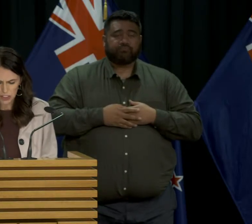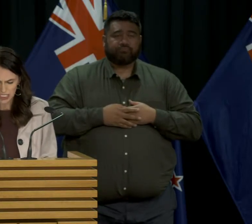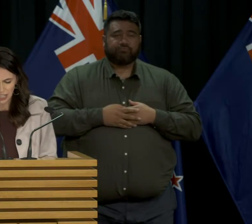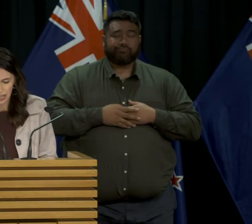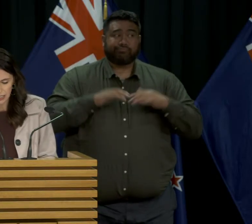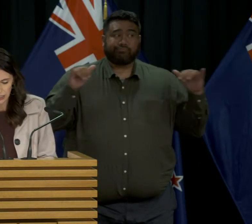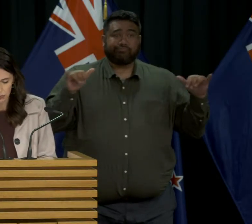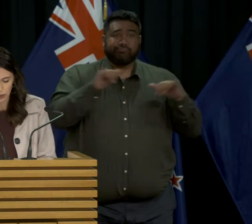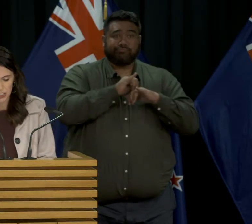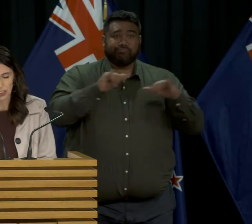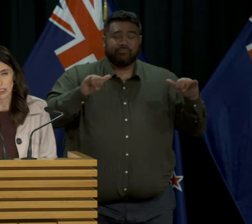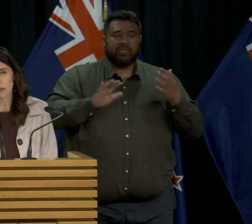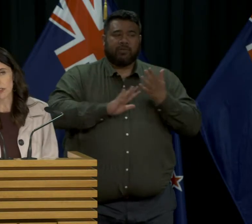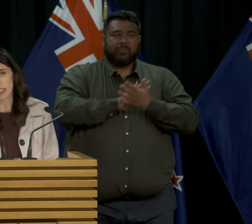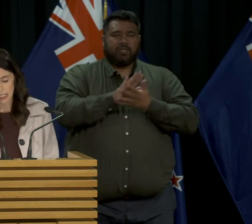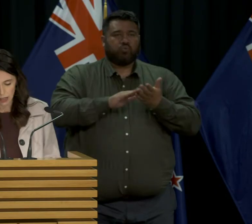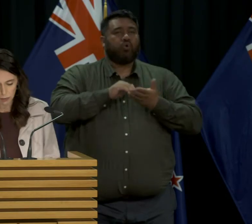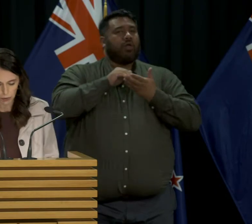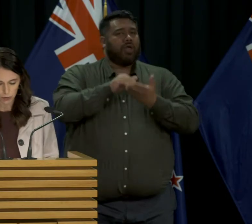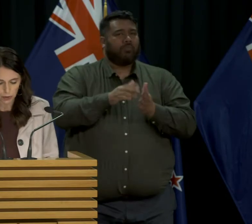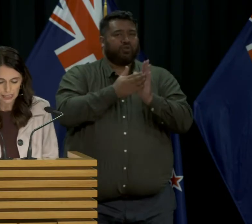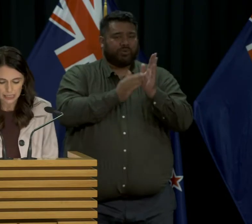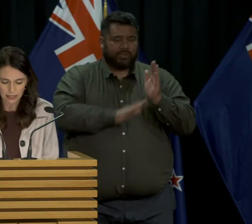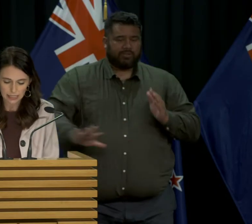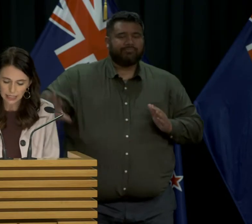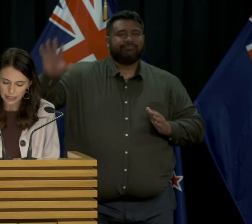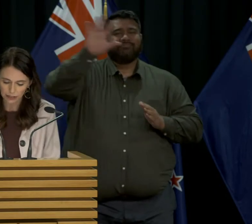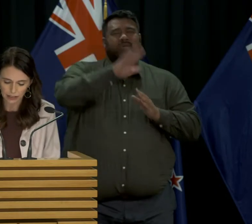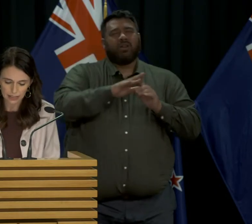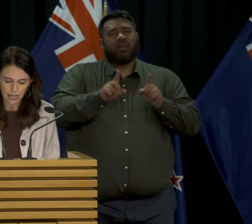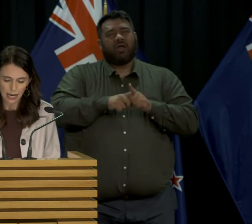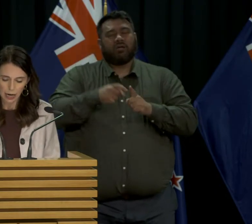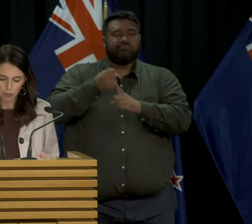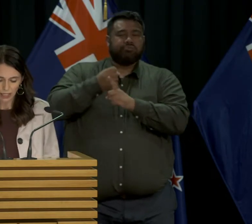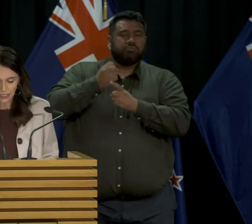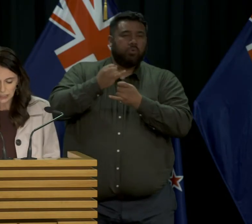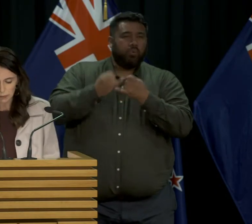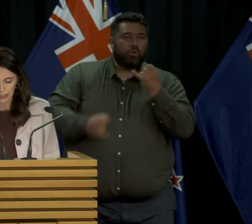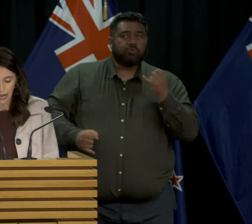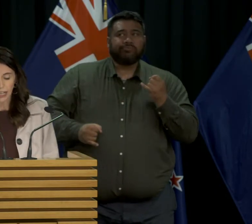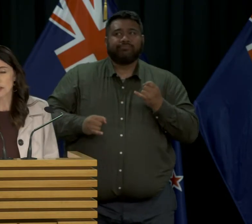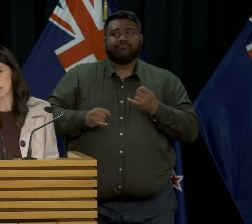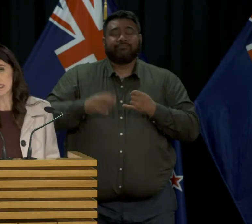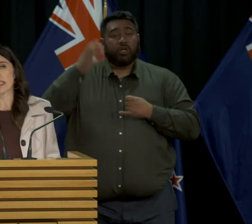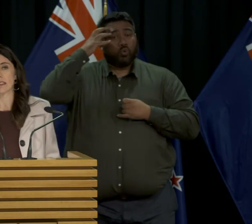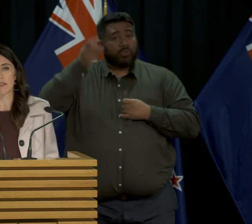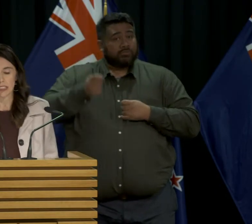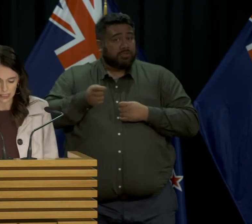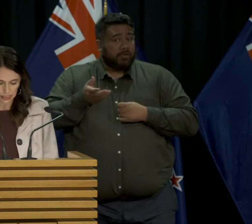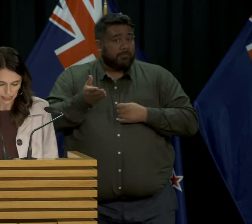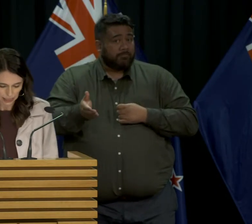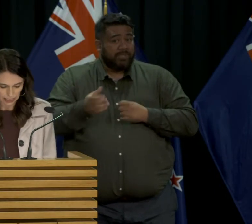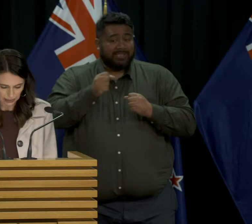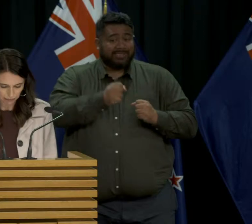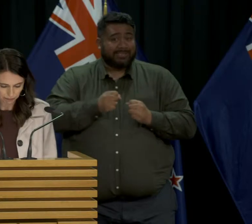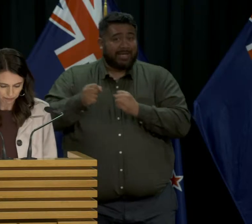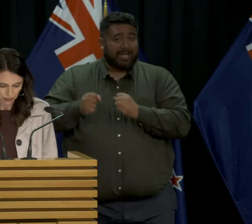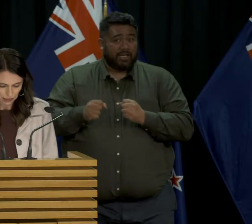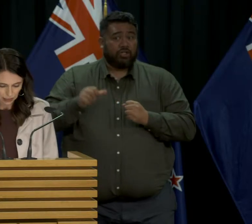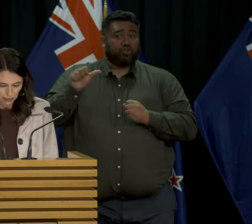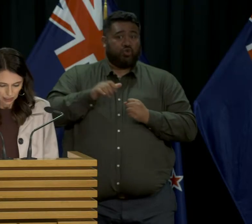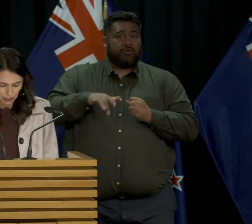trend, especially in hard-hit regions. For example, Queenstown ski areas are planning to be at 100% for the season